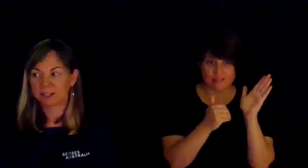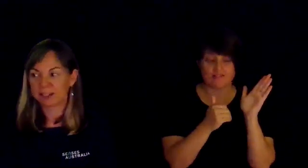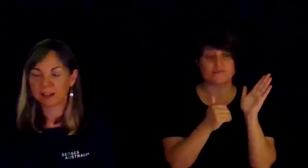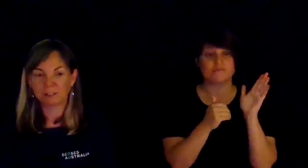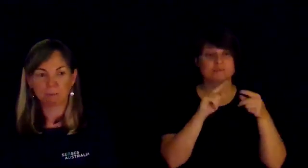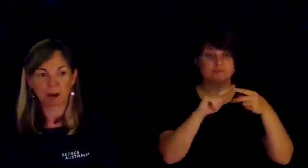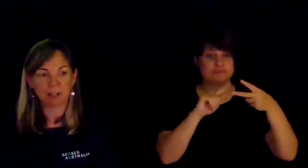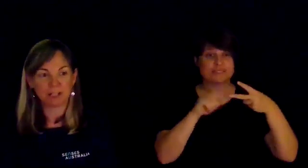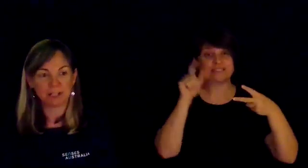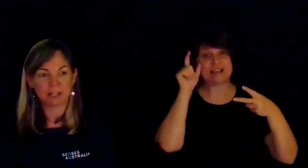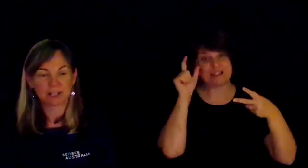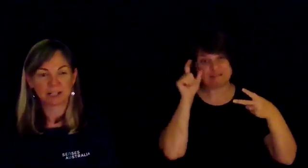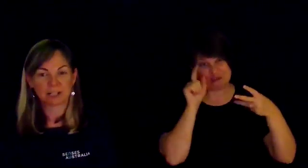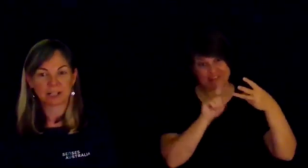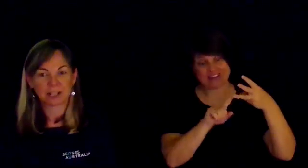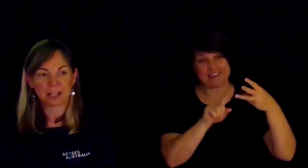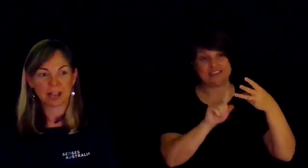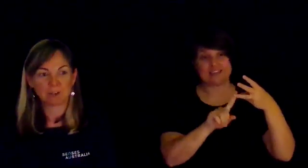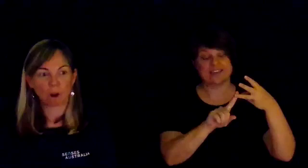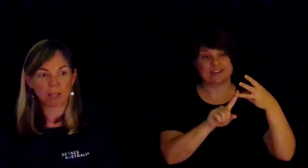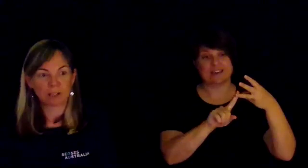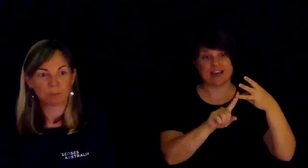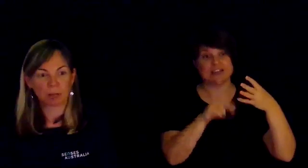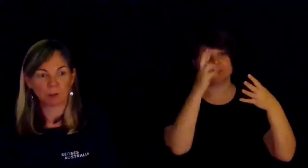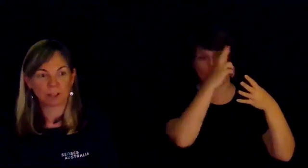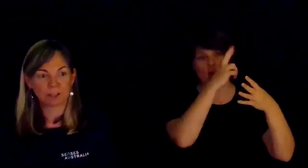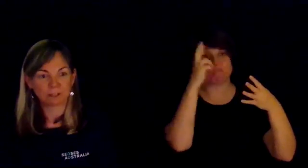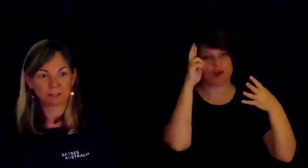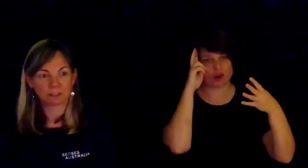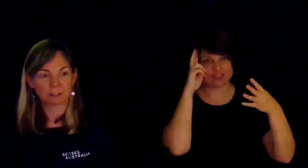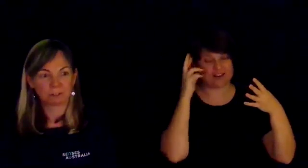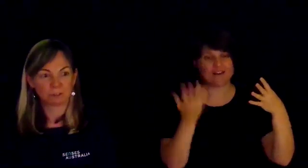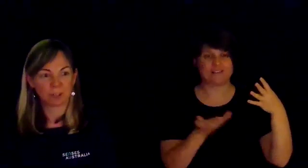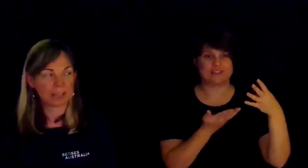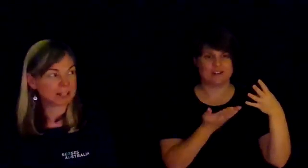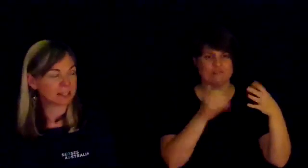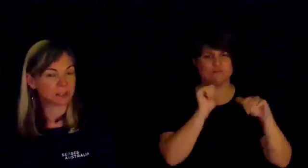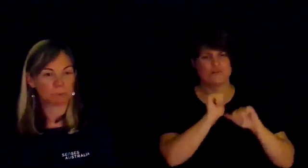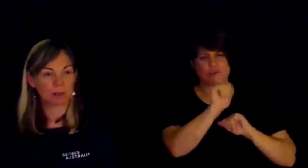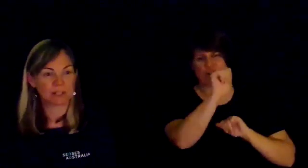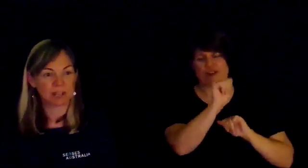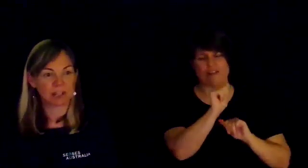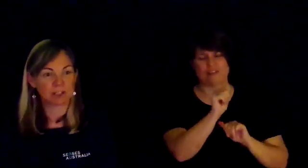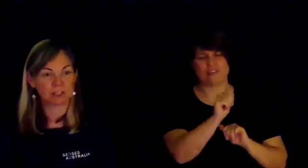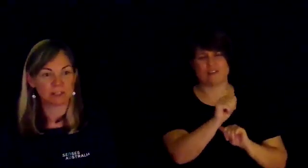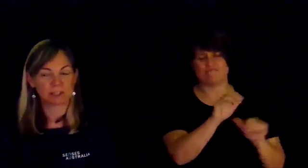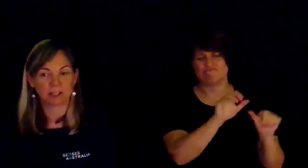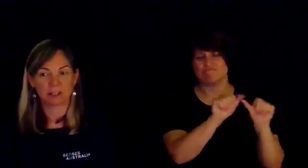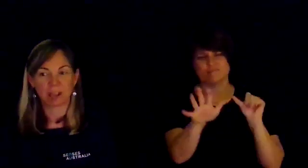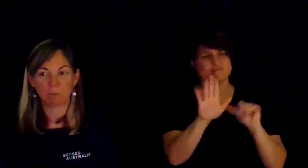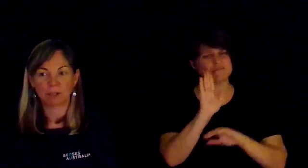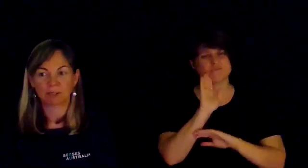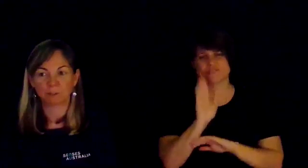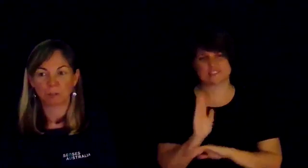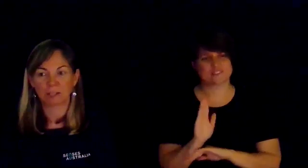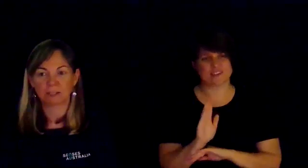Stevens, David Murray, and Ryan Malonda for their excellent presentations